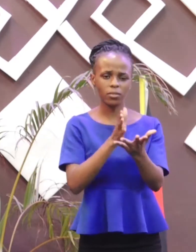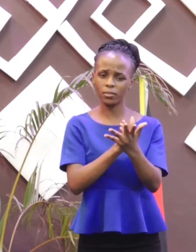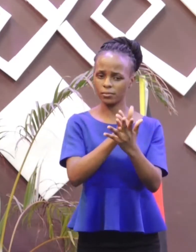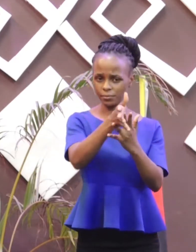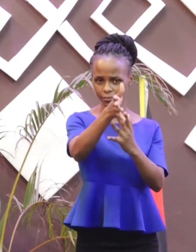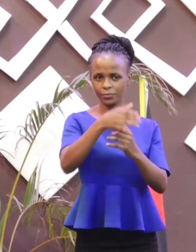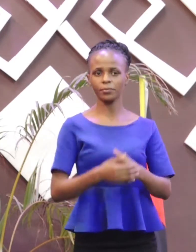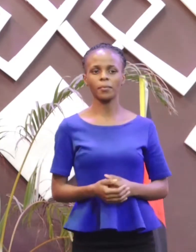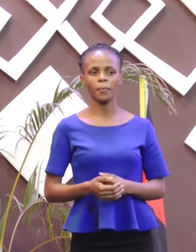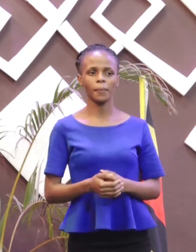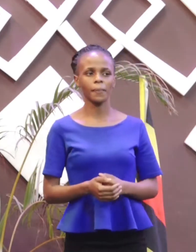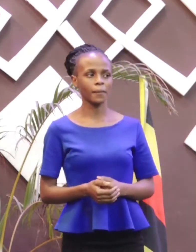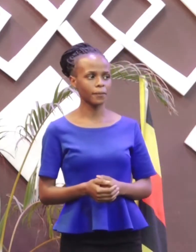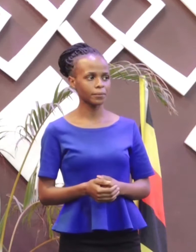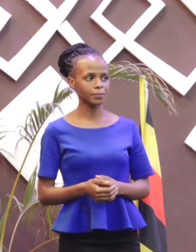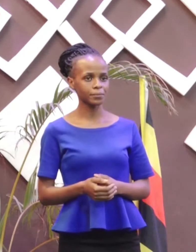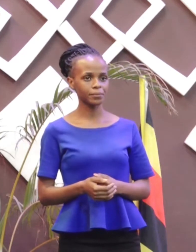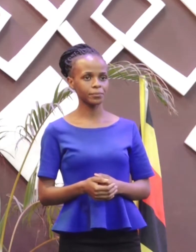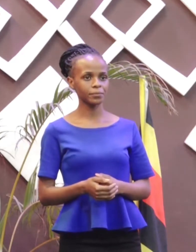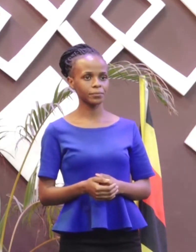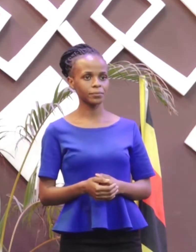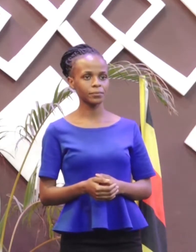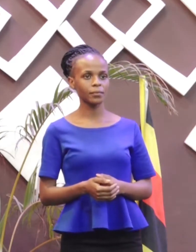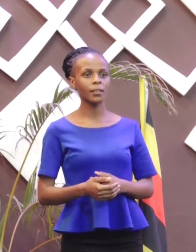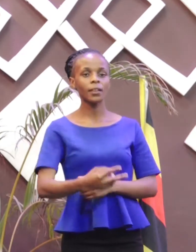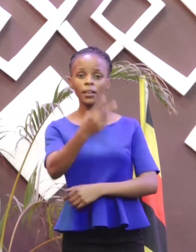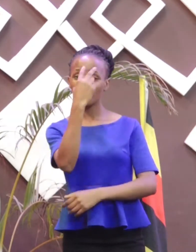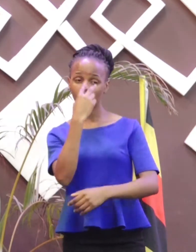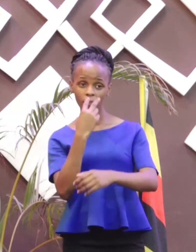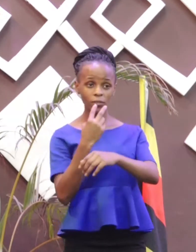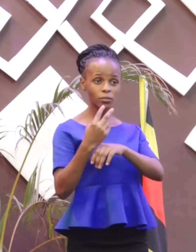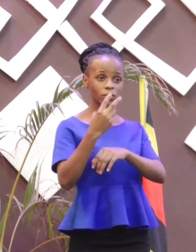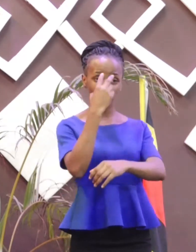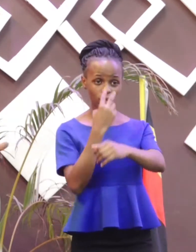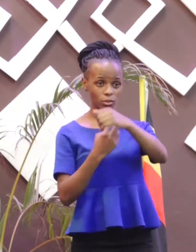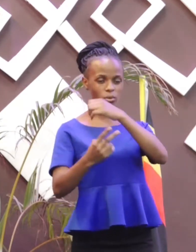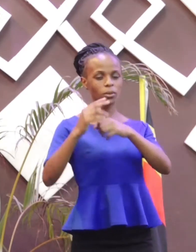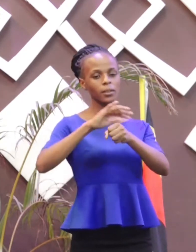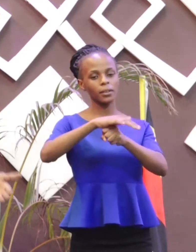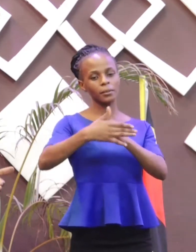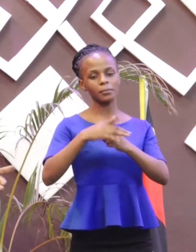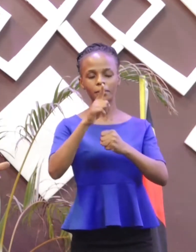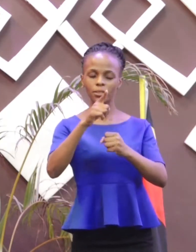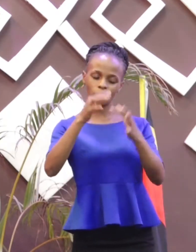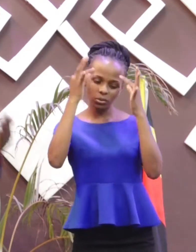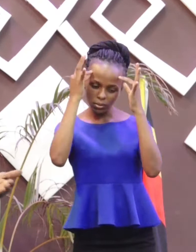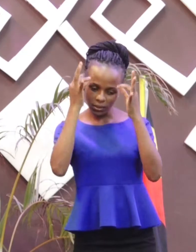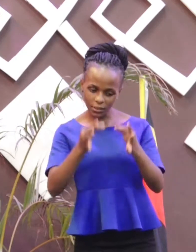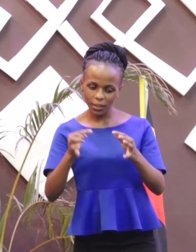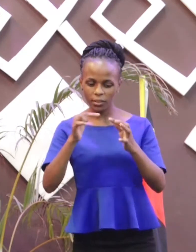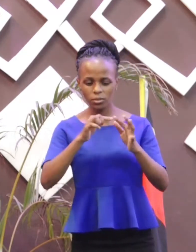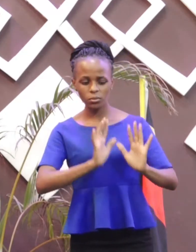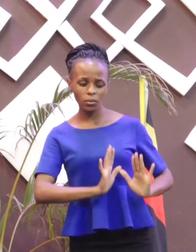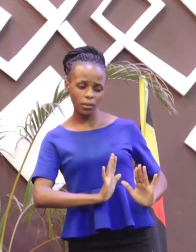right path in which you're supposed to walk. Okwolesewa kukuleetera okwerekereza ebintu ebimu newankubadde nga